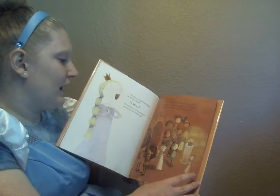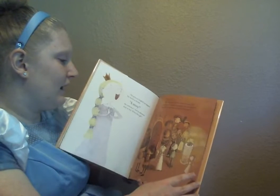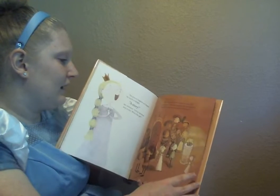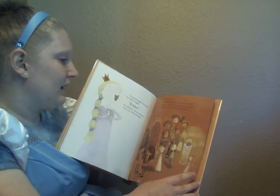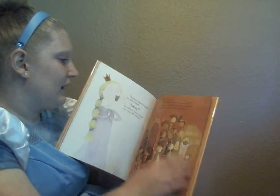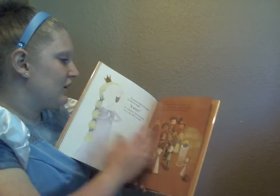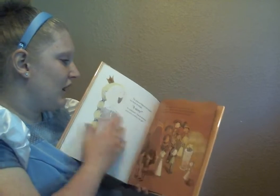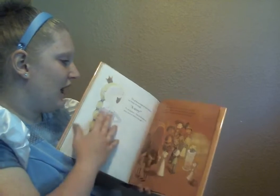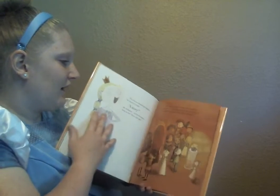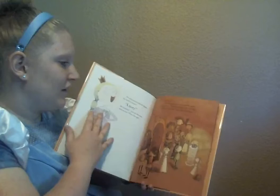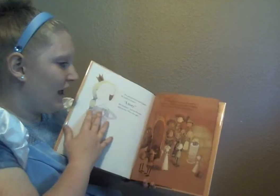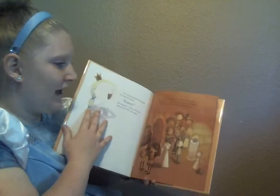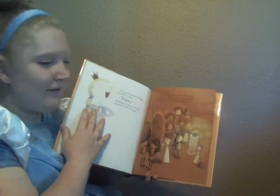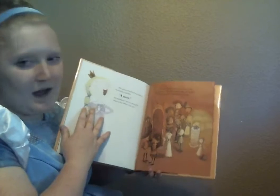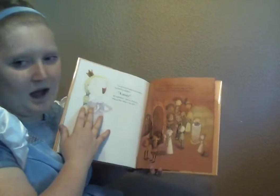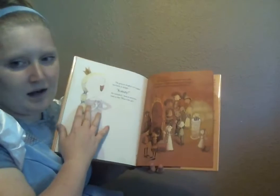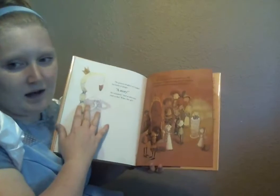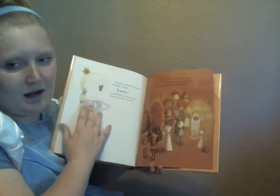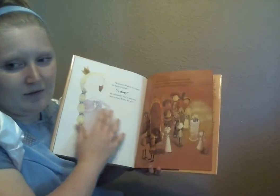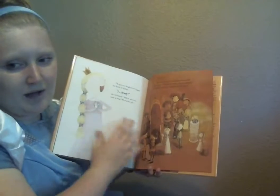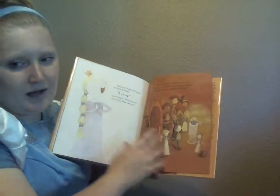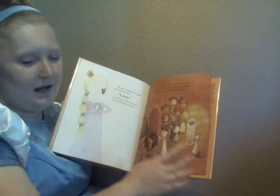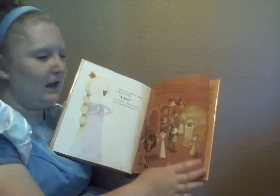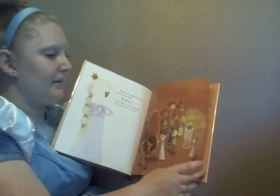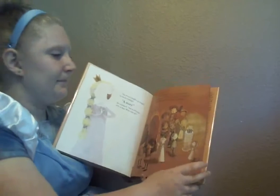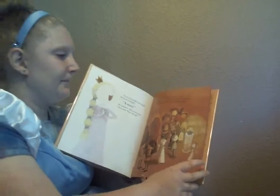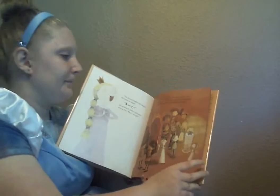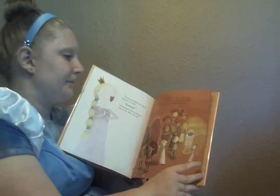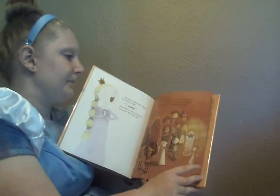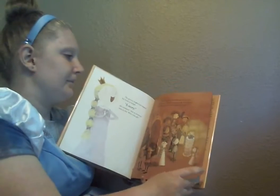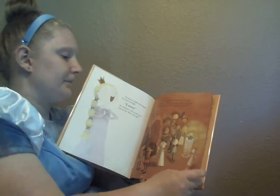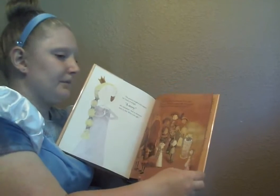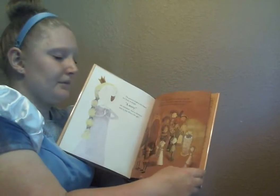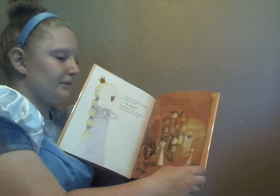friend, Jack, shall have the honor of cutting it.